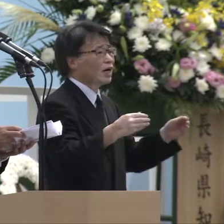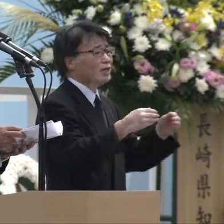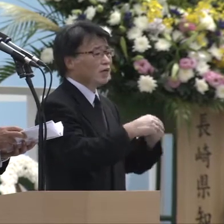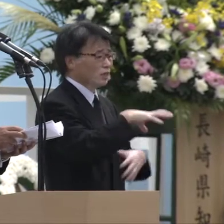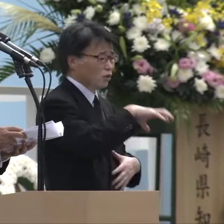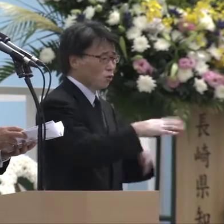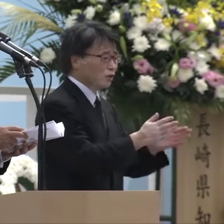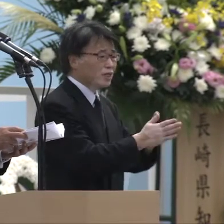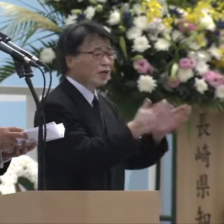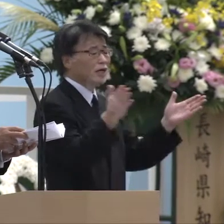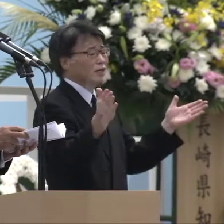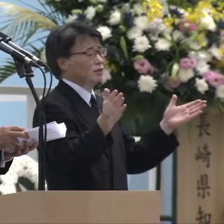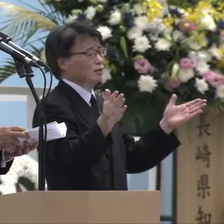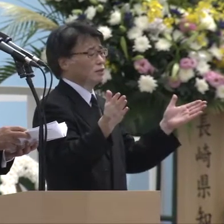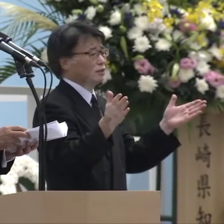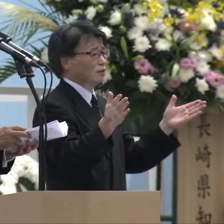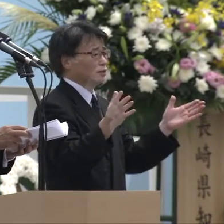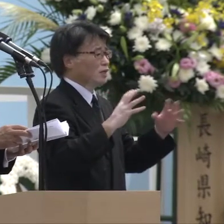year.